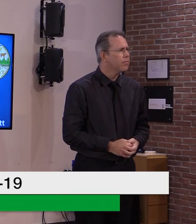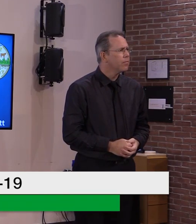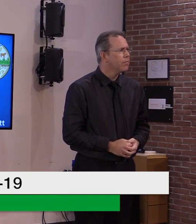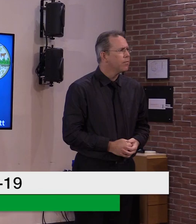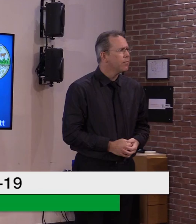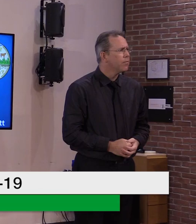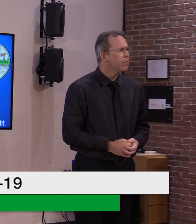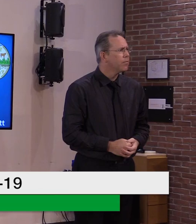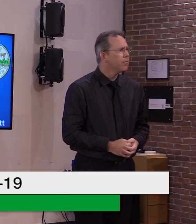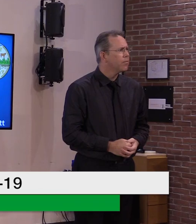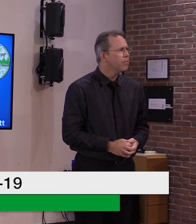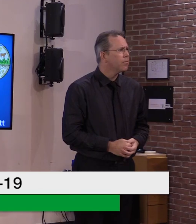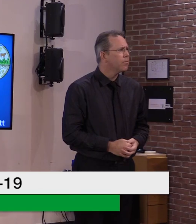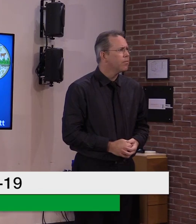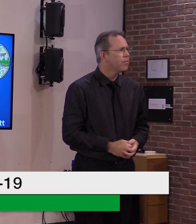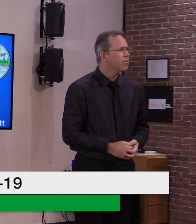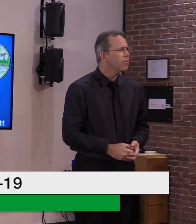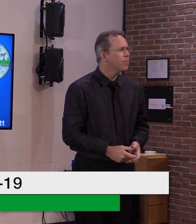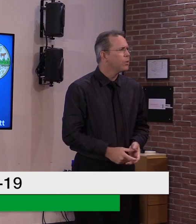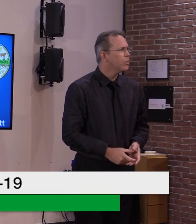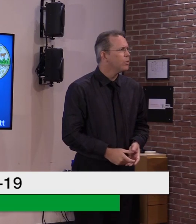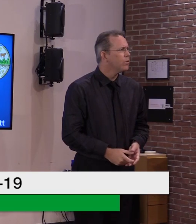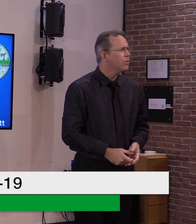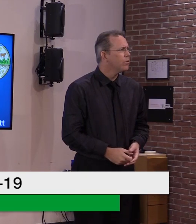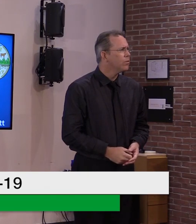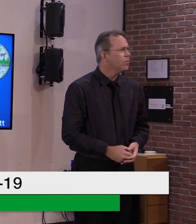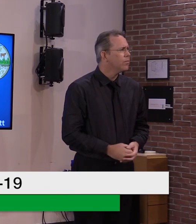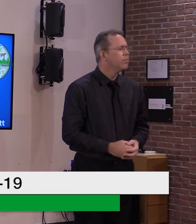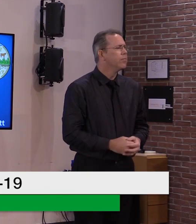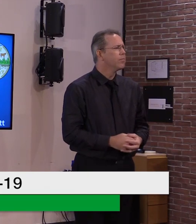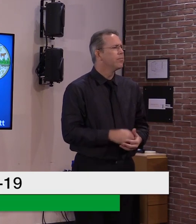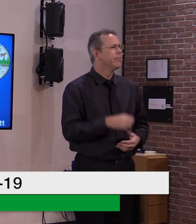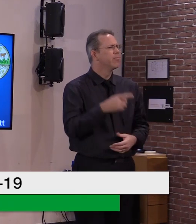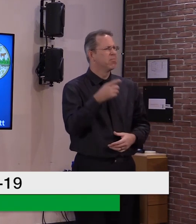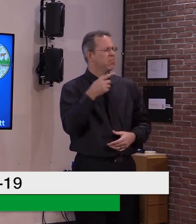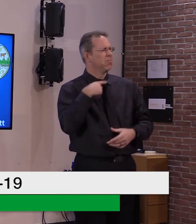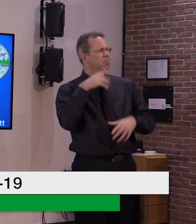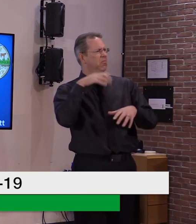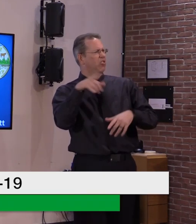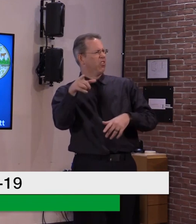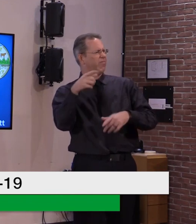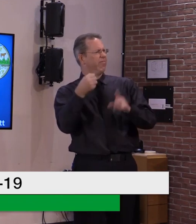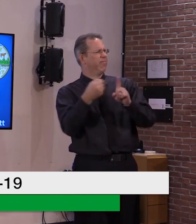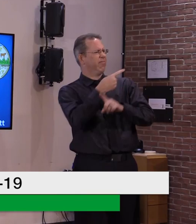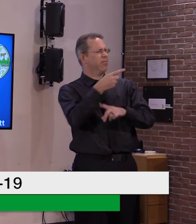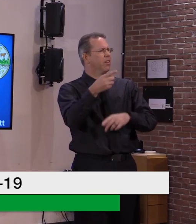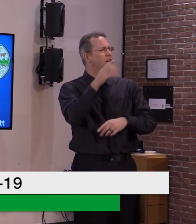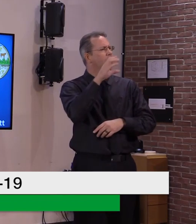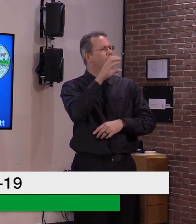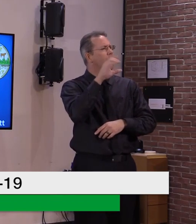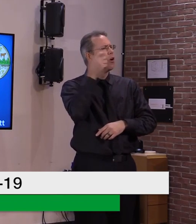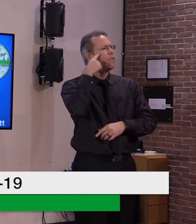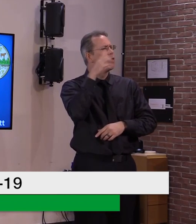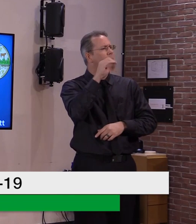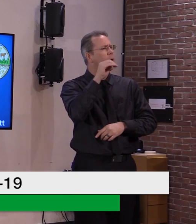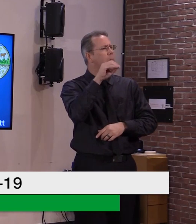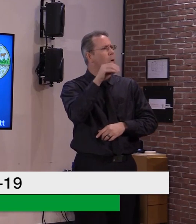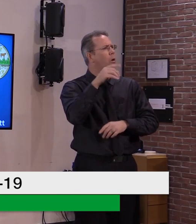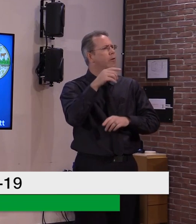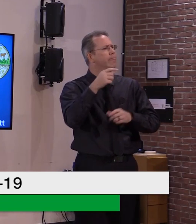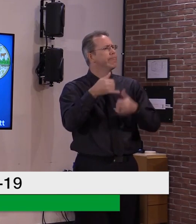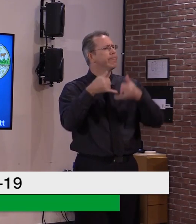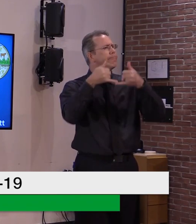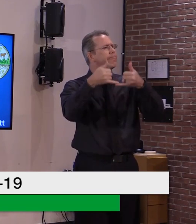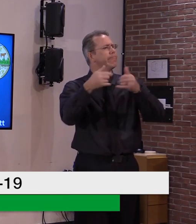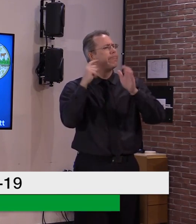that the spirit of thanksgiving it may be time to publicly offer thanks for your personal leadership in vermont